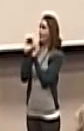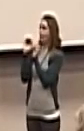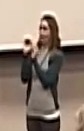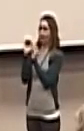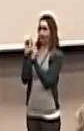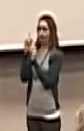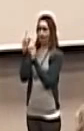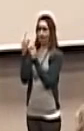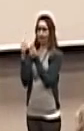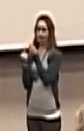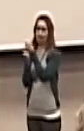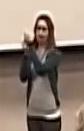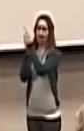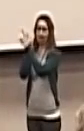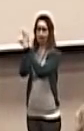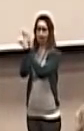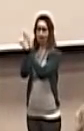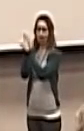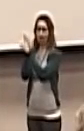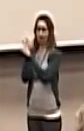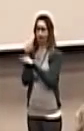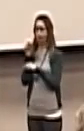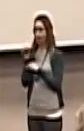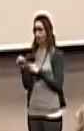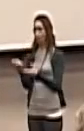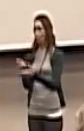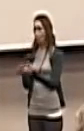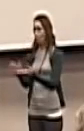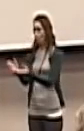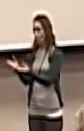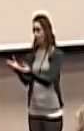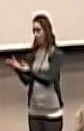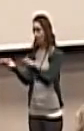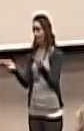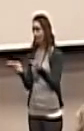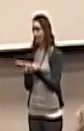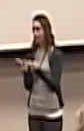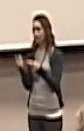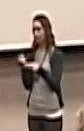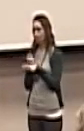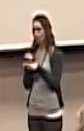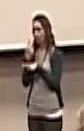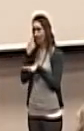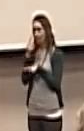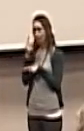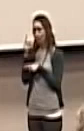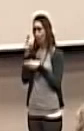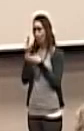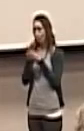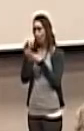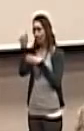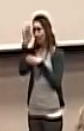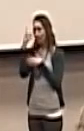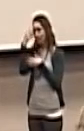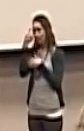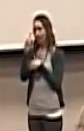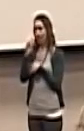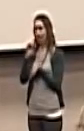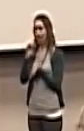all-sustaining. This was a holy place, certainly fitting for a holy God, for the I